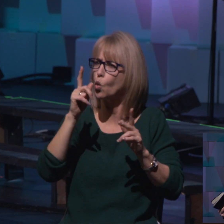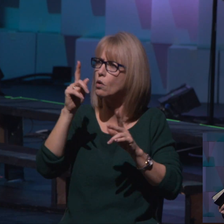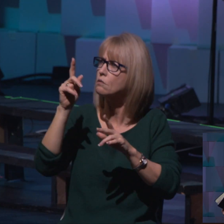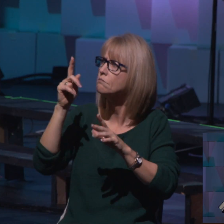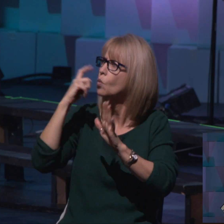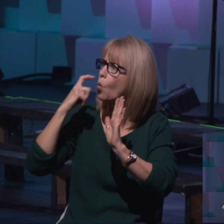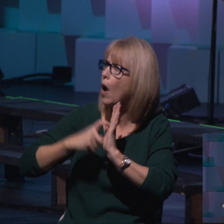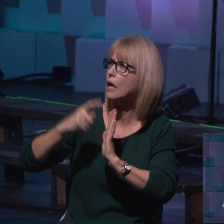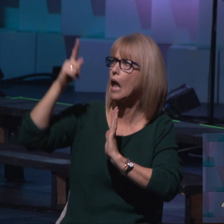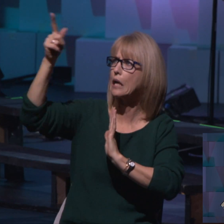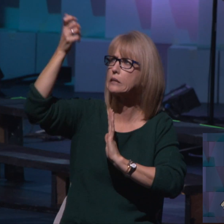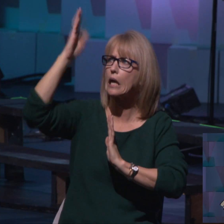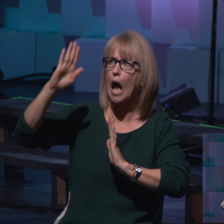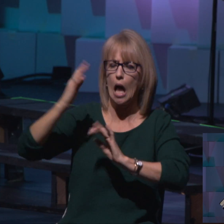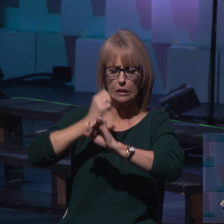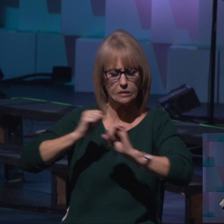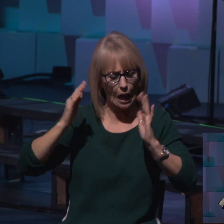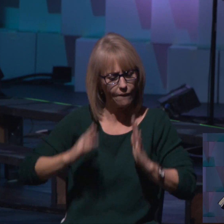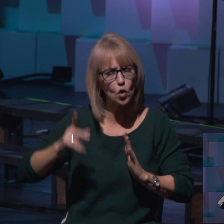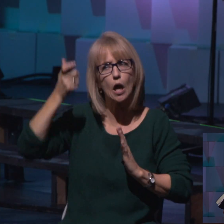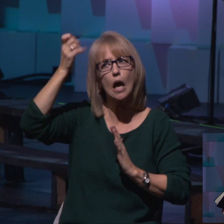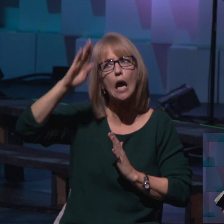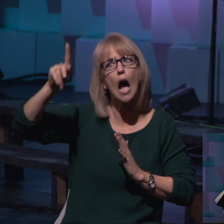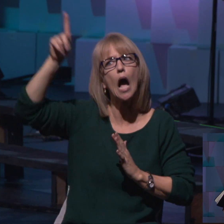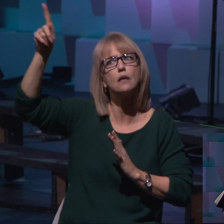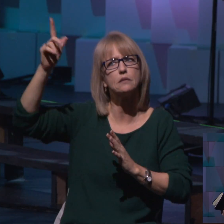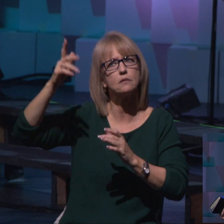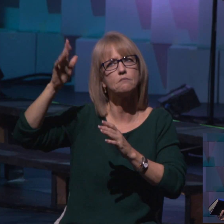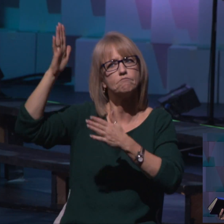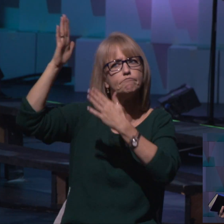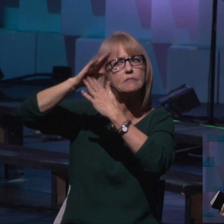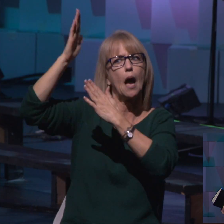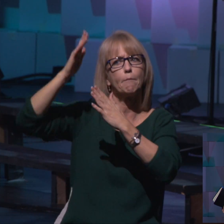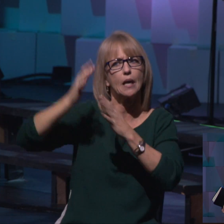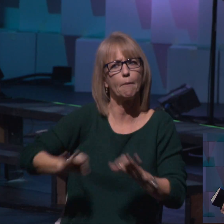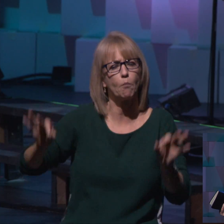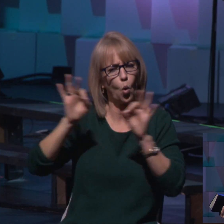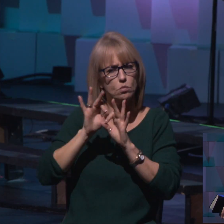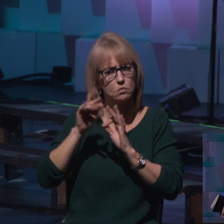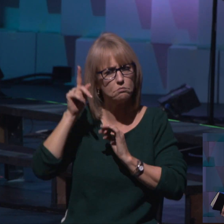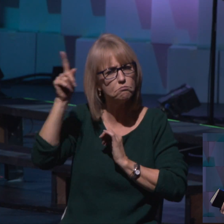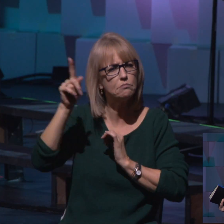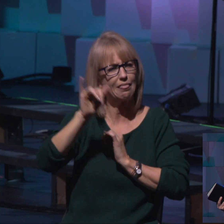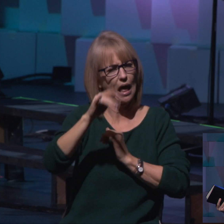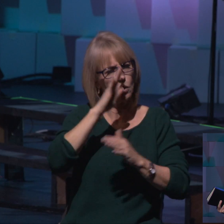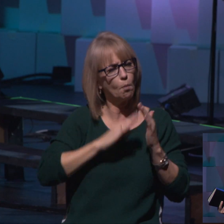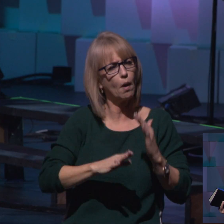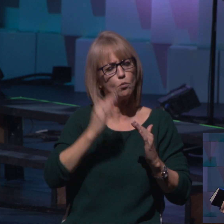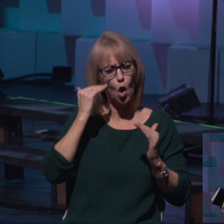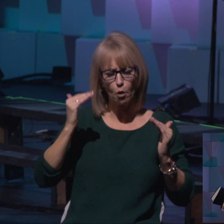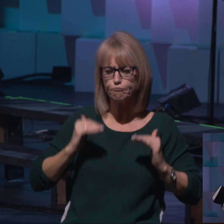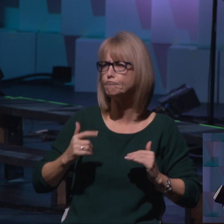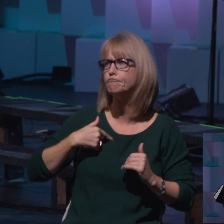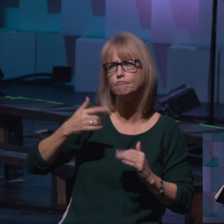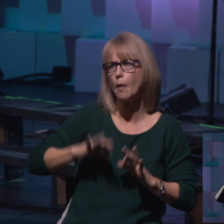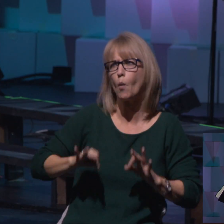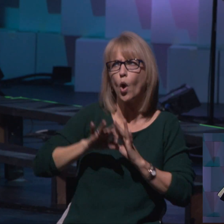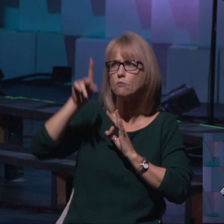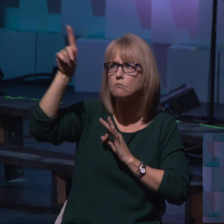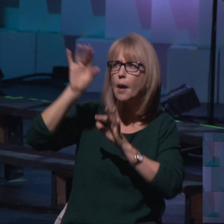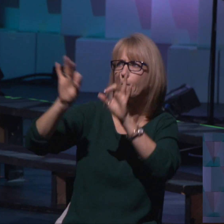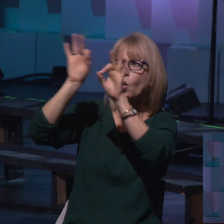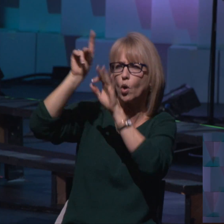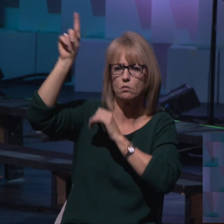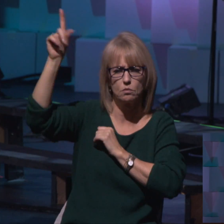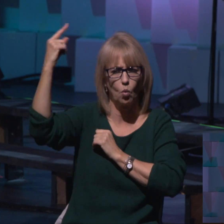They understand their sin. And as well as you need to spend time with God, recognize who he is and who you